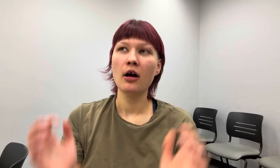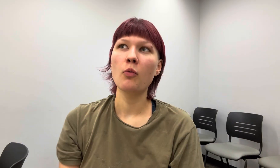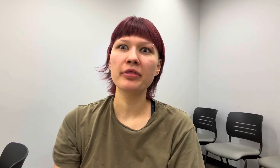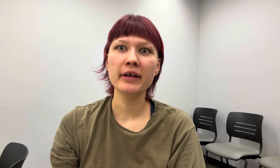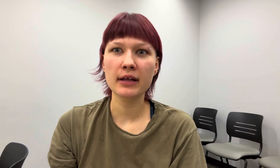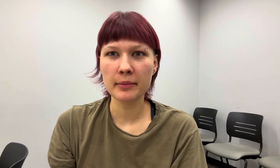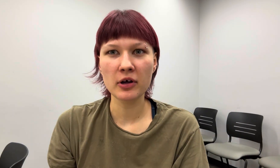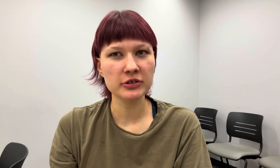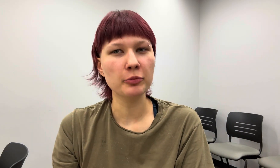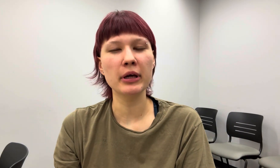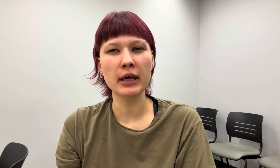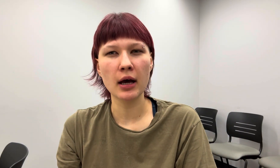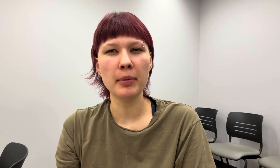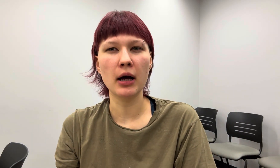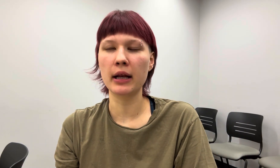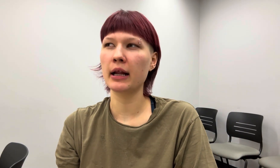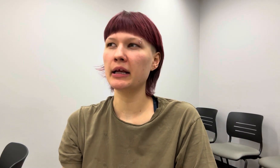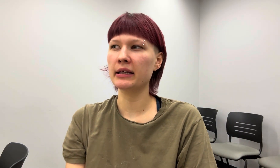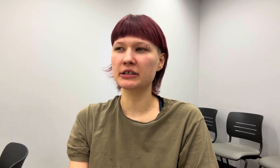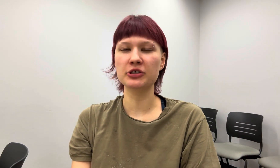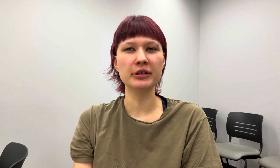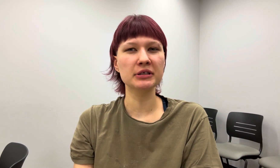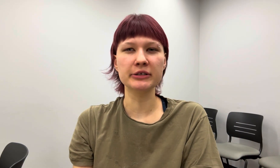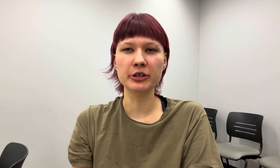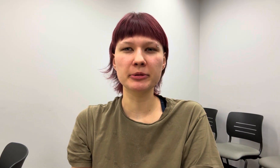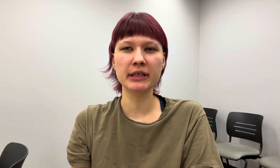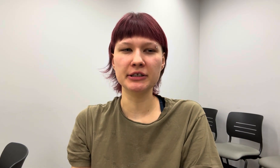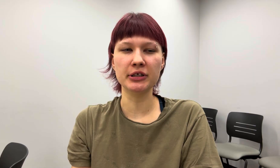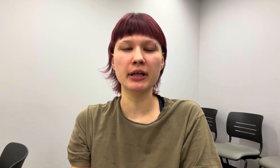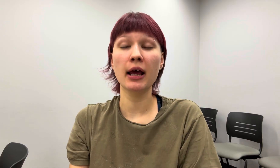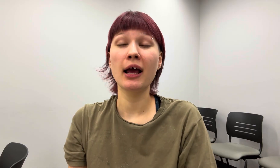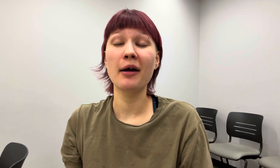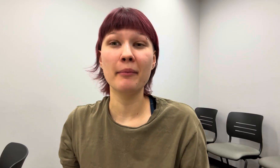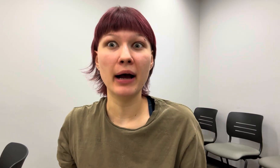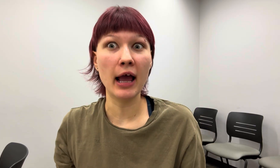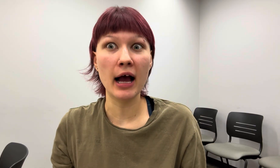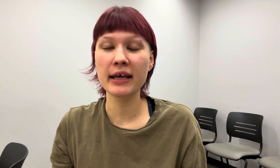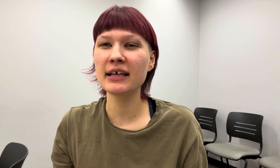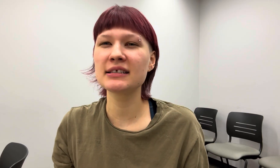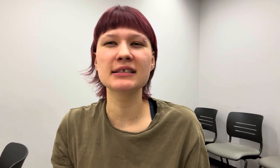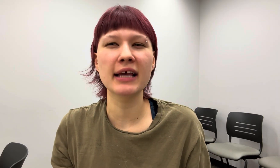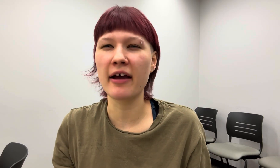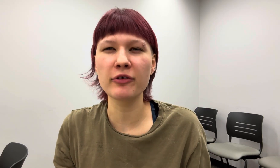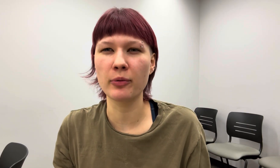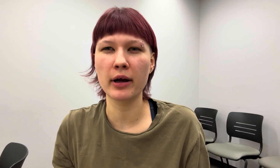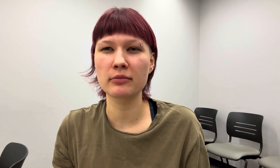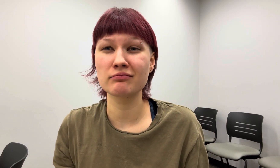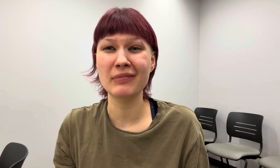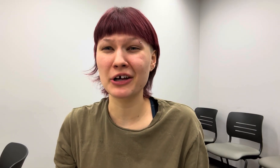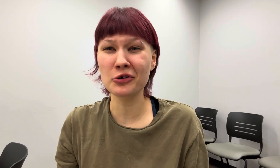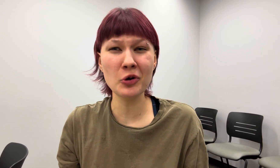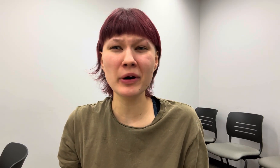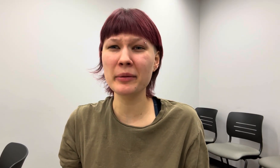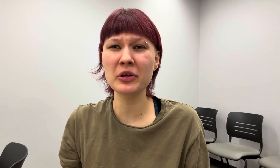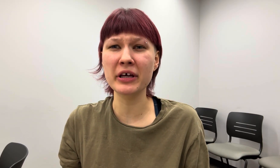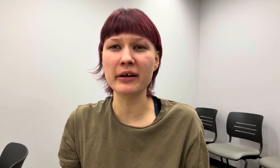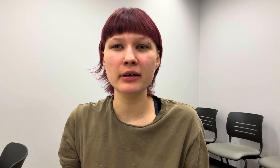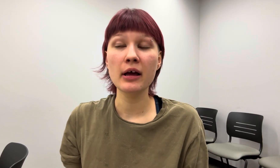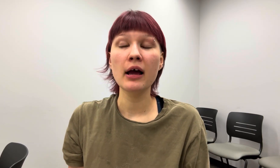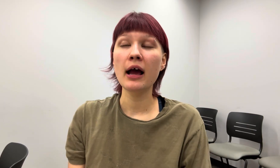one thing that I'm also picking up on is during this interpretation, my eye gaze is everywhere. I don't know where I'm looking.